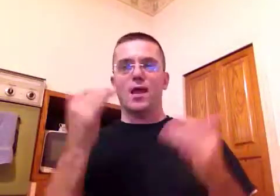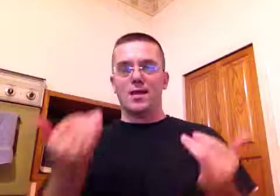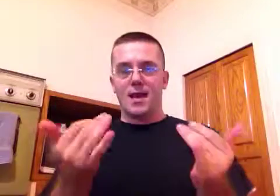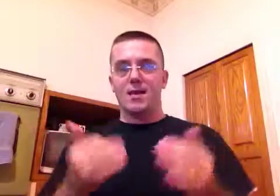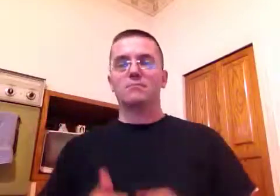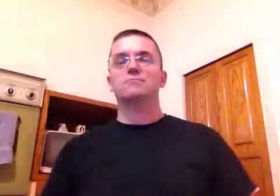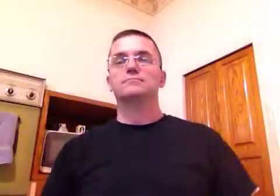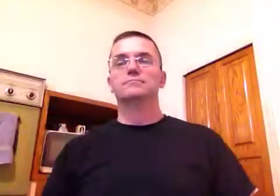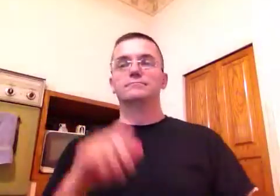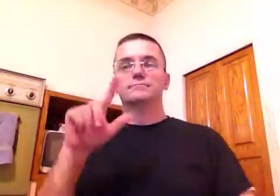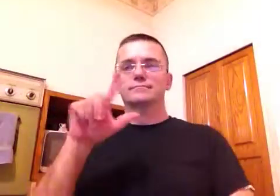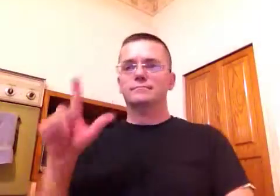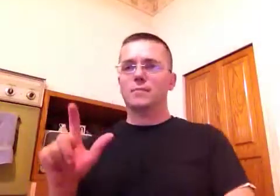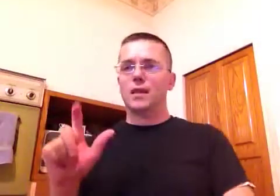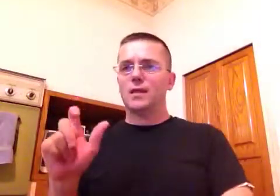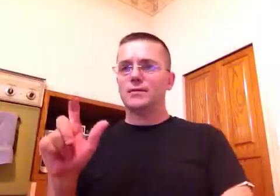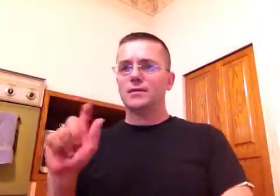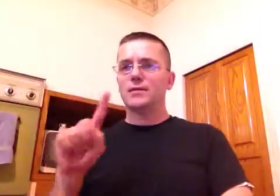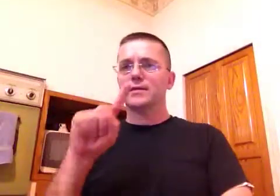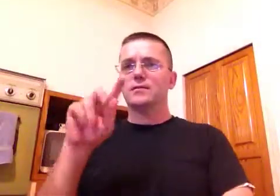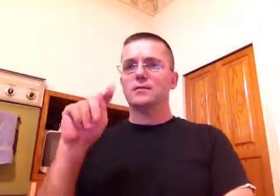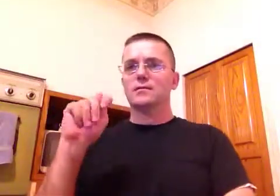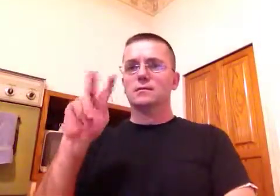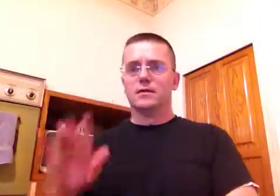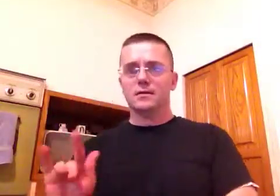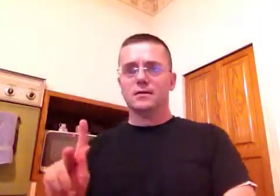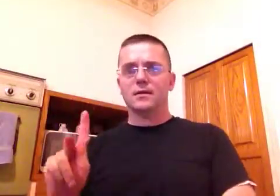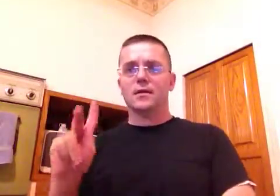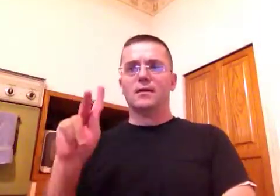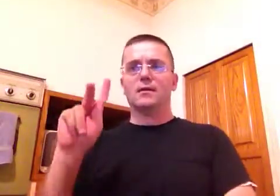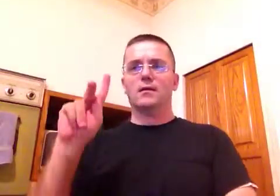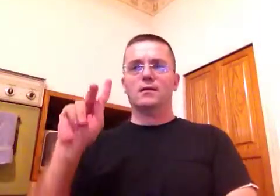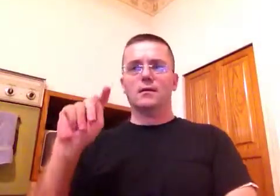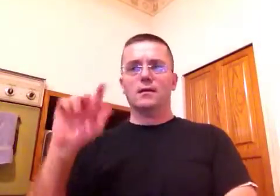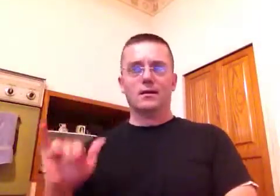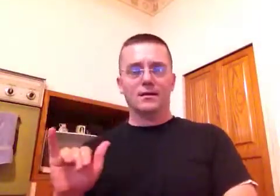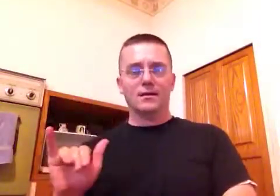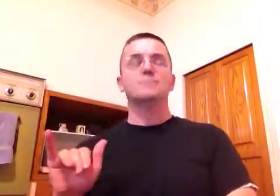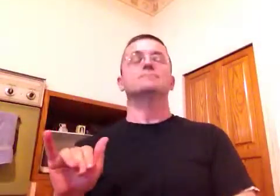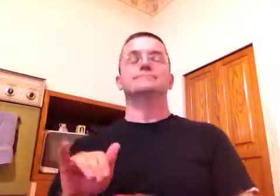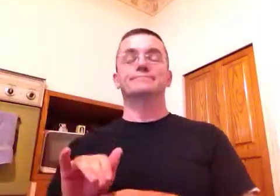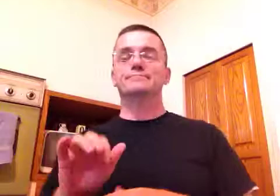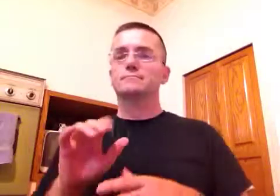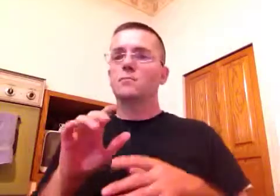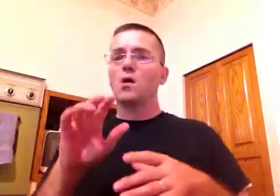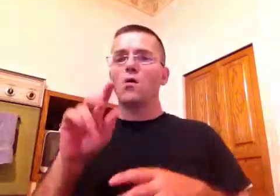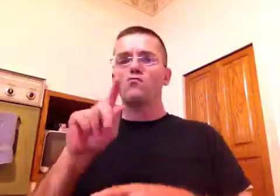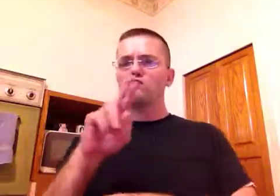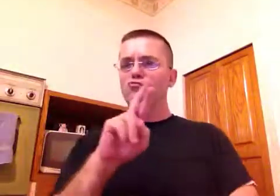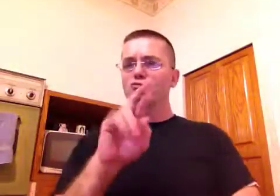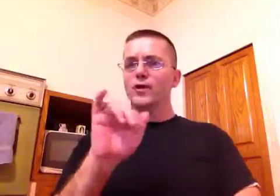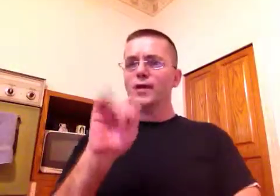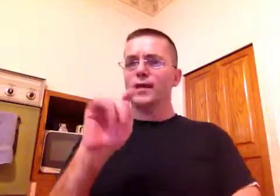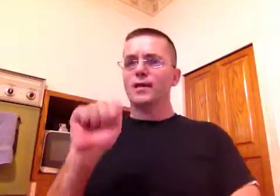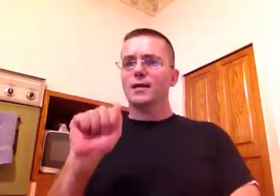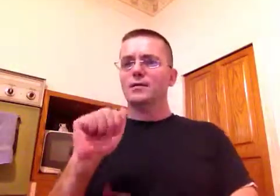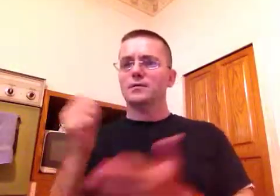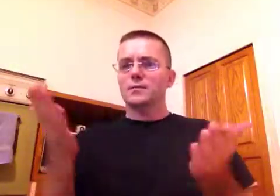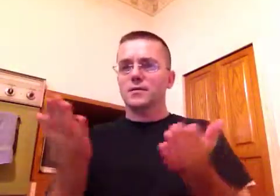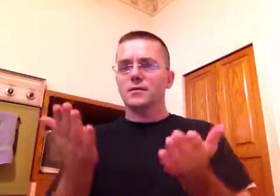888-825-5225. Lexington, Kentucky starts off this hour. Rita is with us. Hi, Rita. Welcome to the Dave Ramsey Show. Hi, Dave. Hey, what's